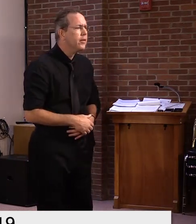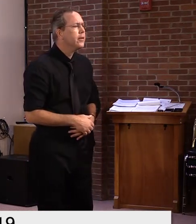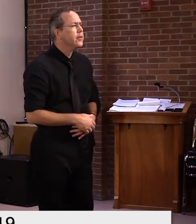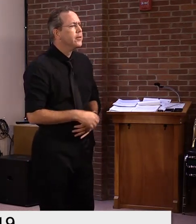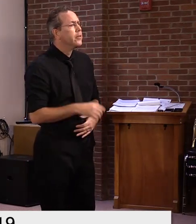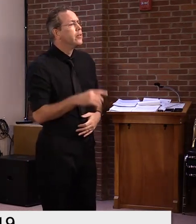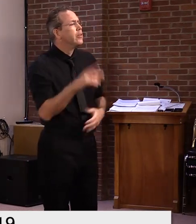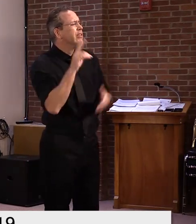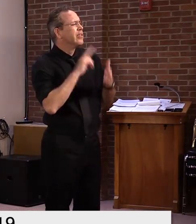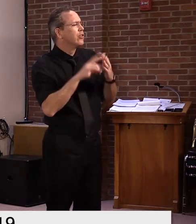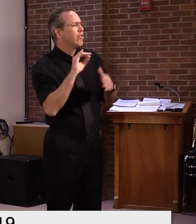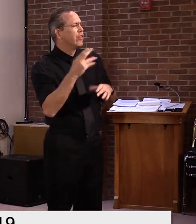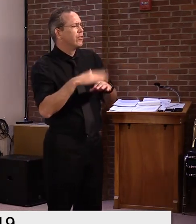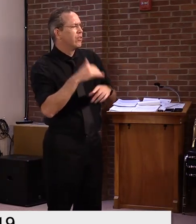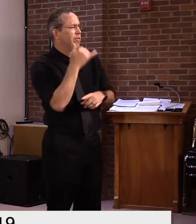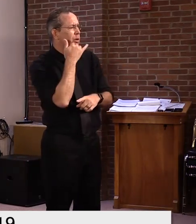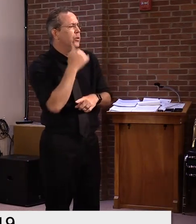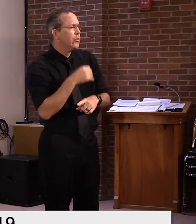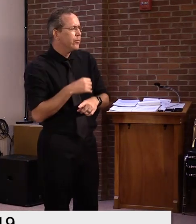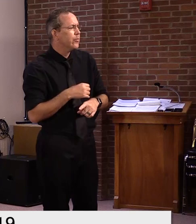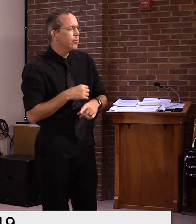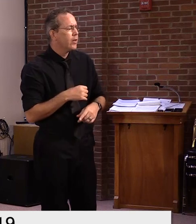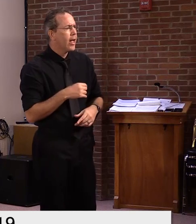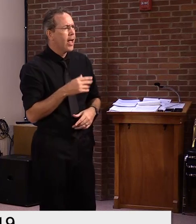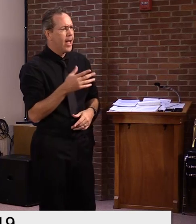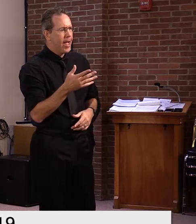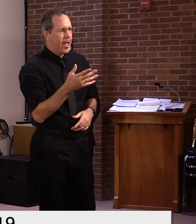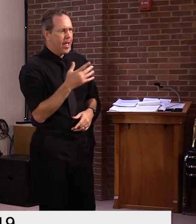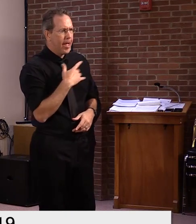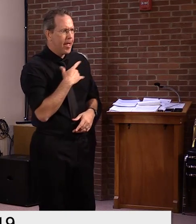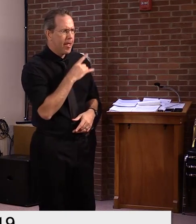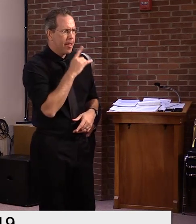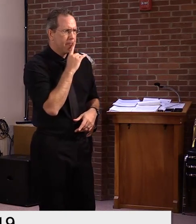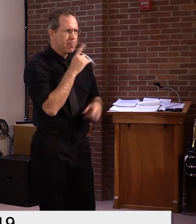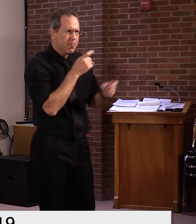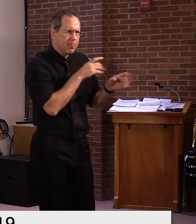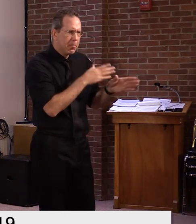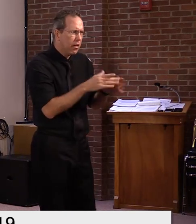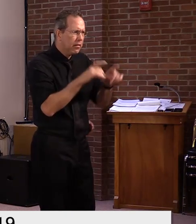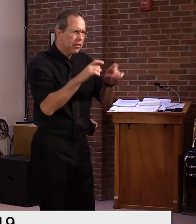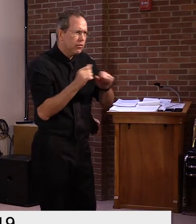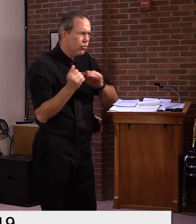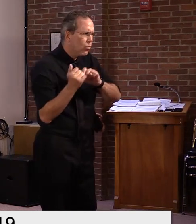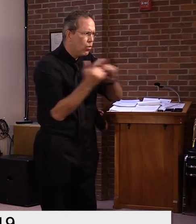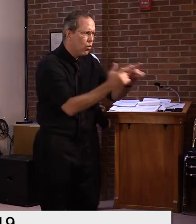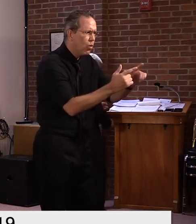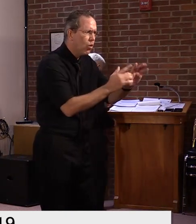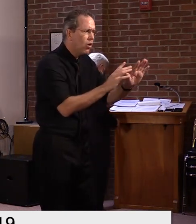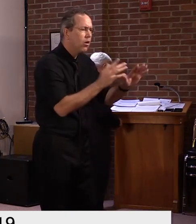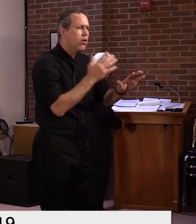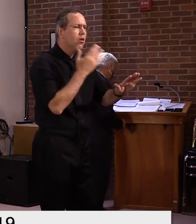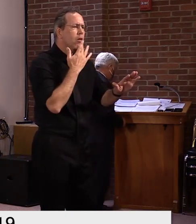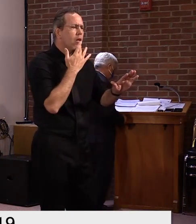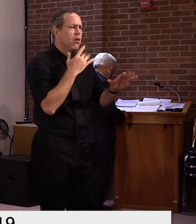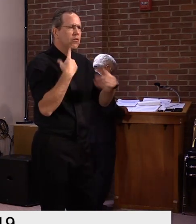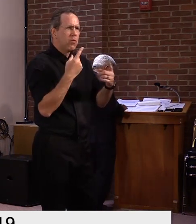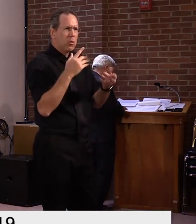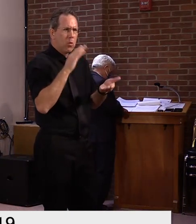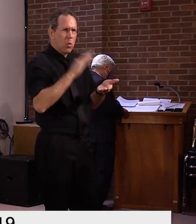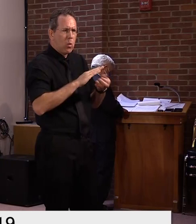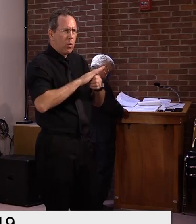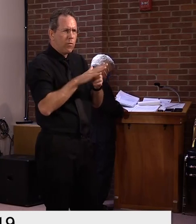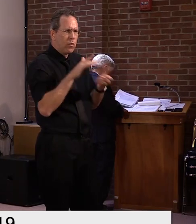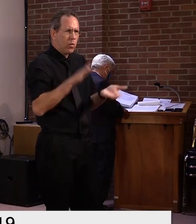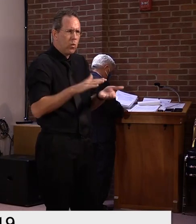think due to our high degree of suppression of the virus, our protocols are really designed based on that assumption. So that's currently not